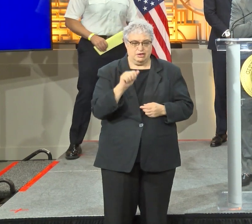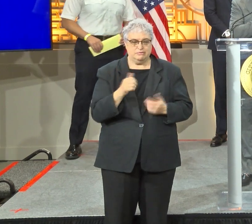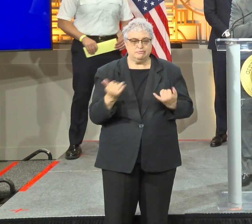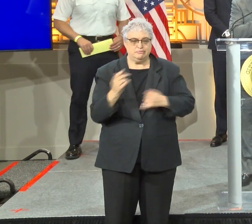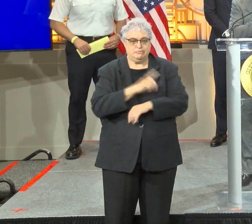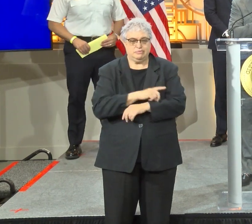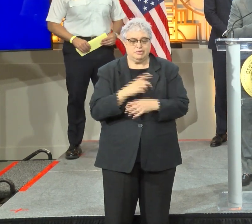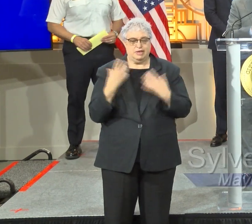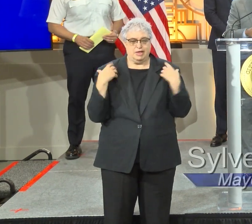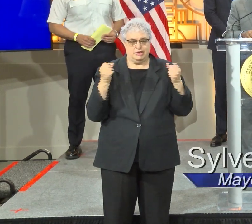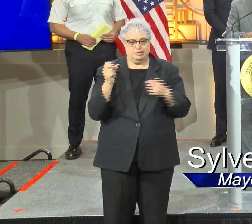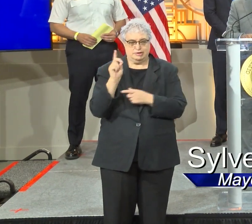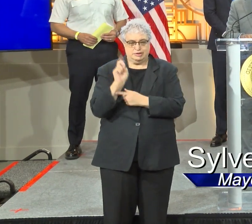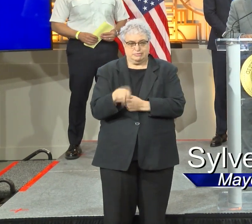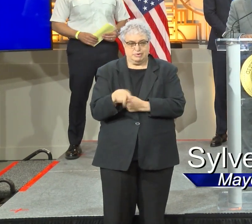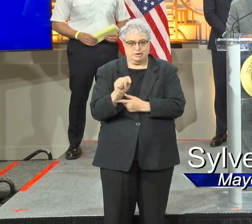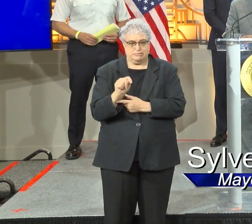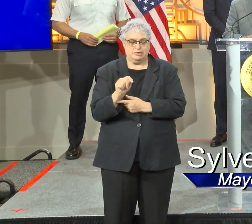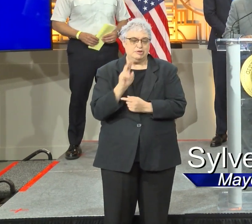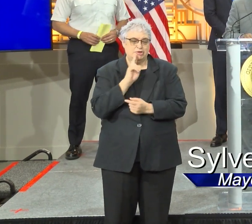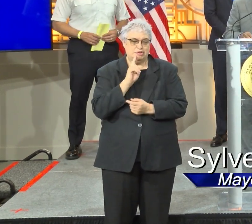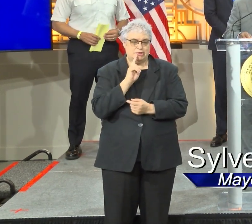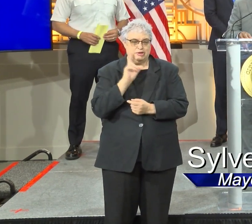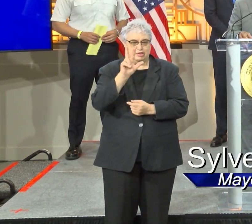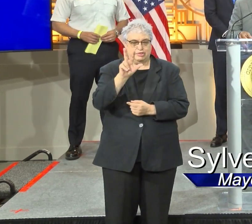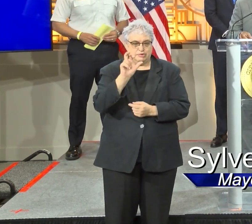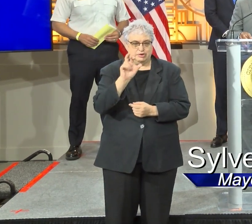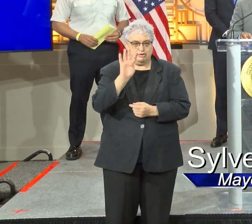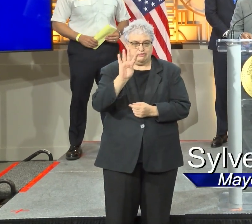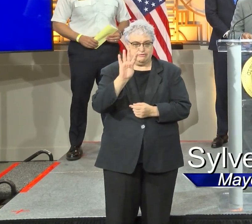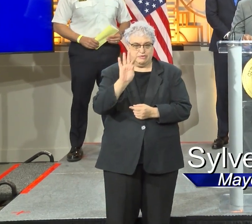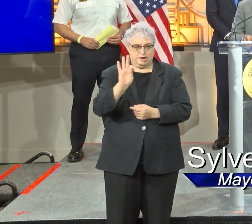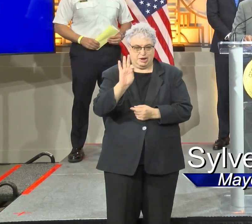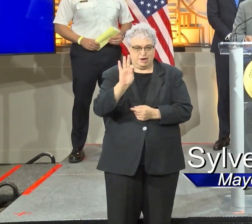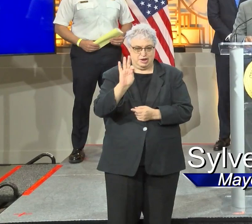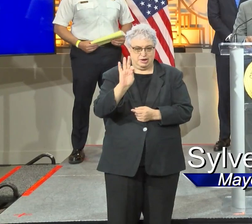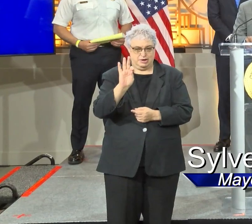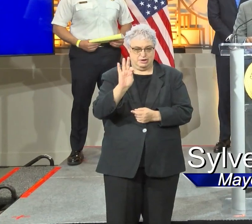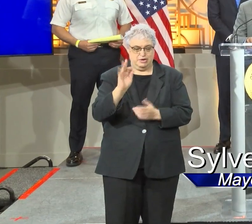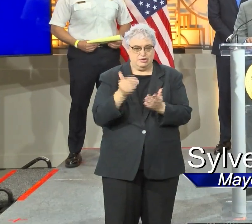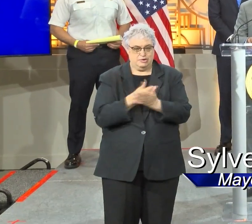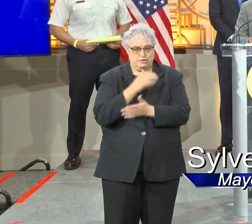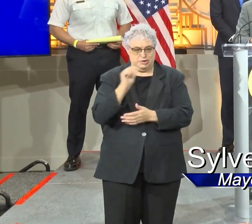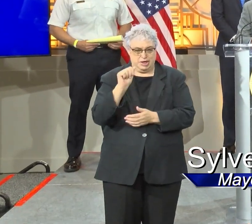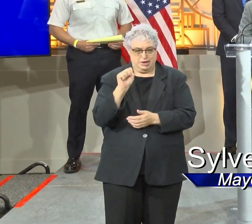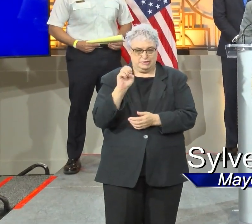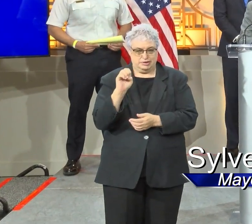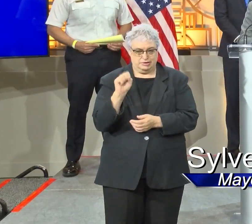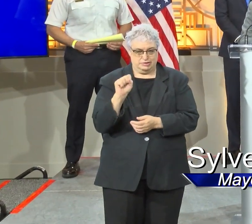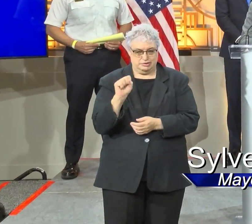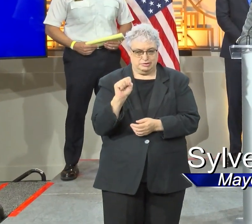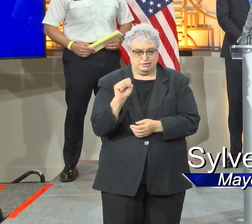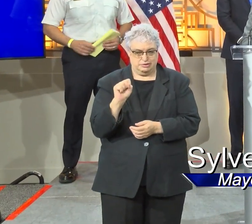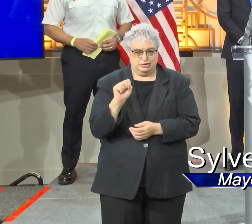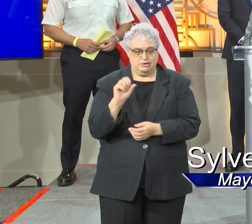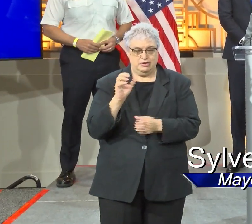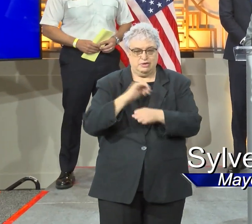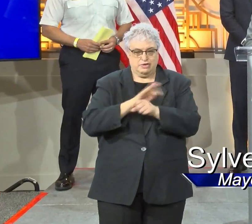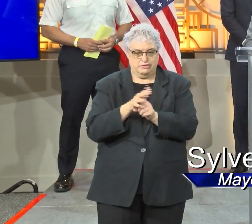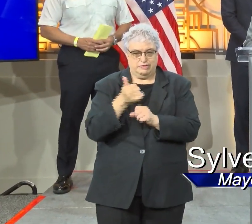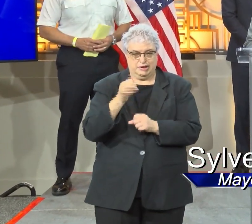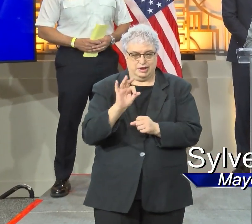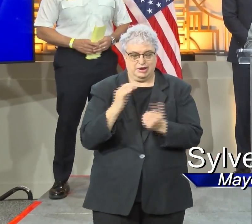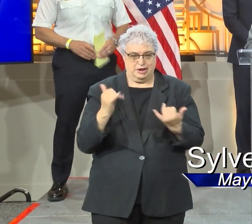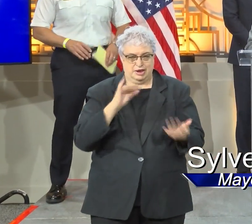Houston Health Department is reporting 349 new cases of COVID-19, bringing